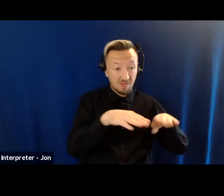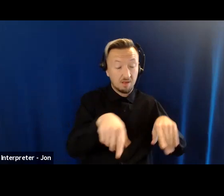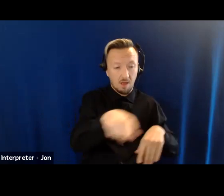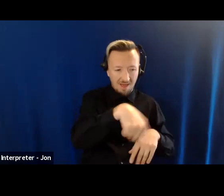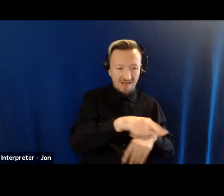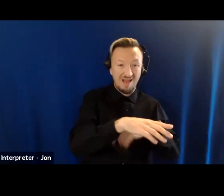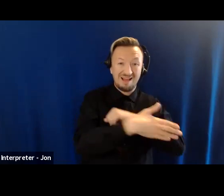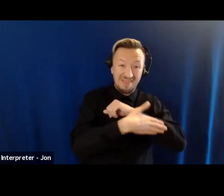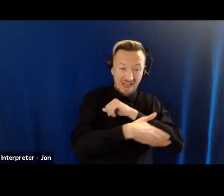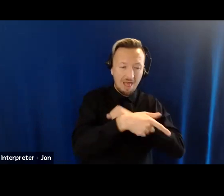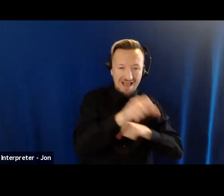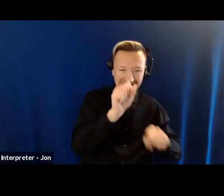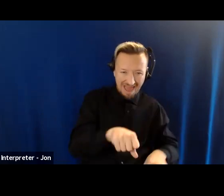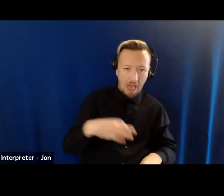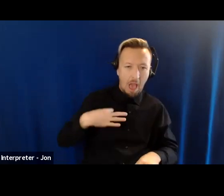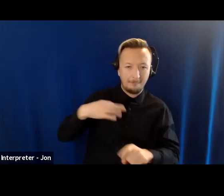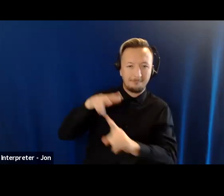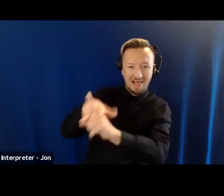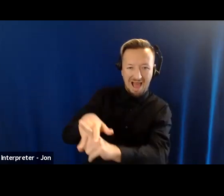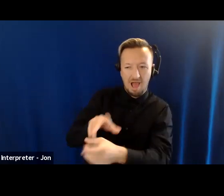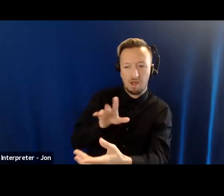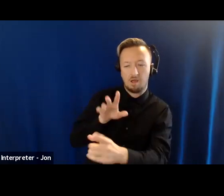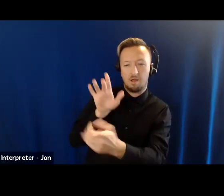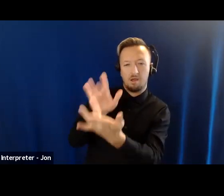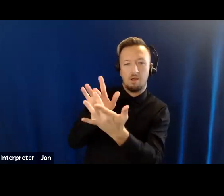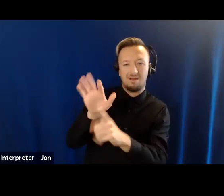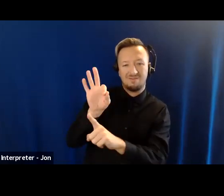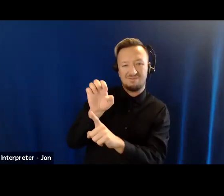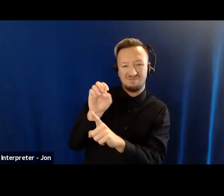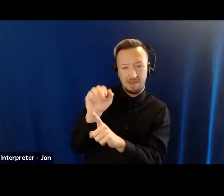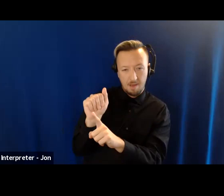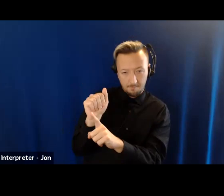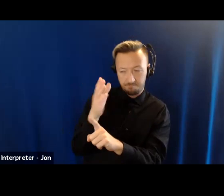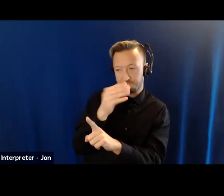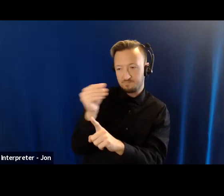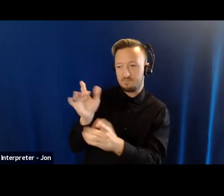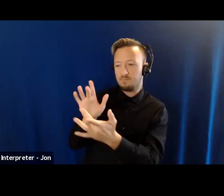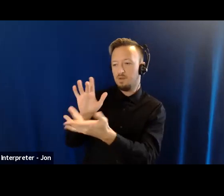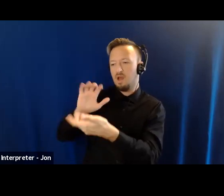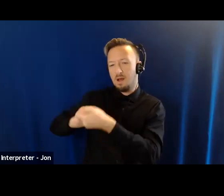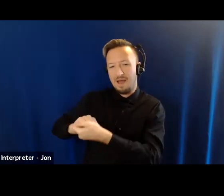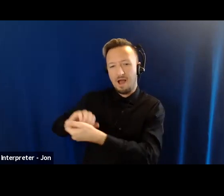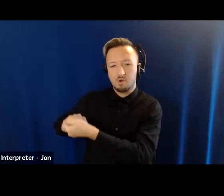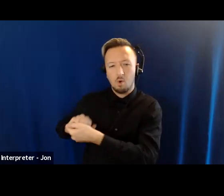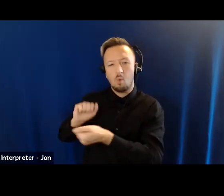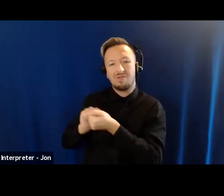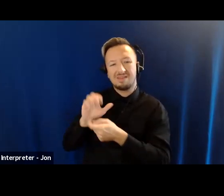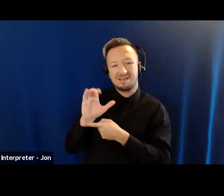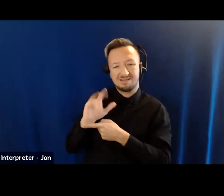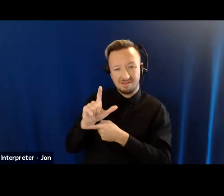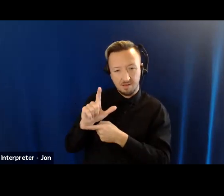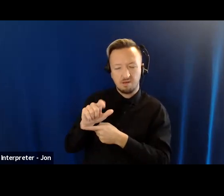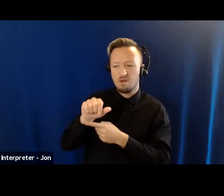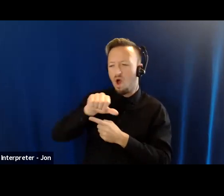to FEMA and collaborate with their Centers for Independent Living and other local